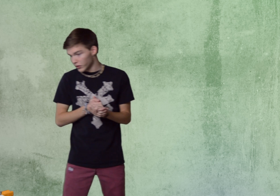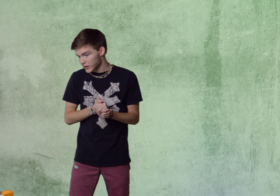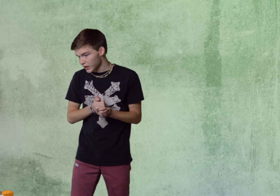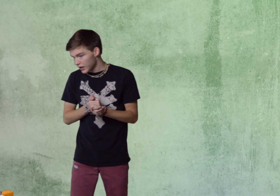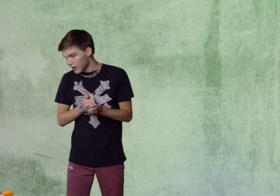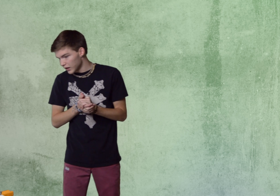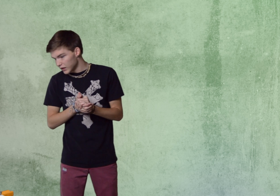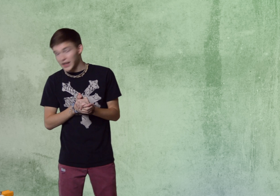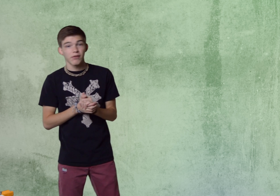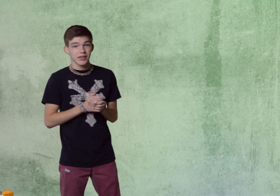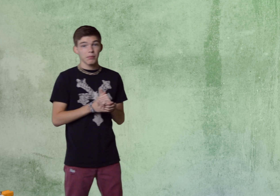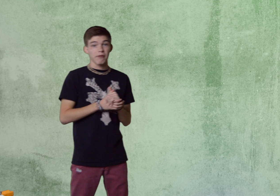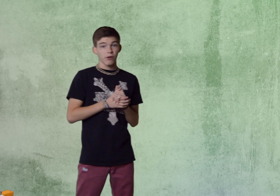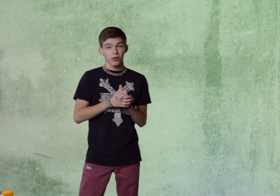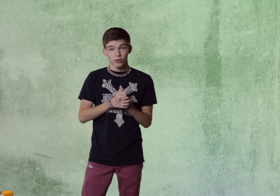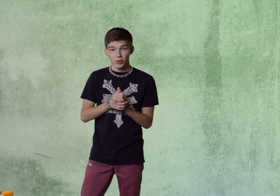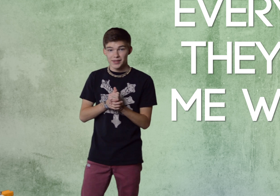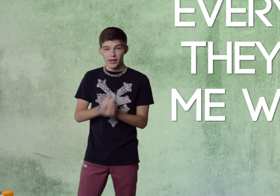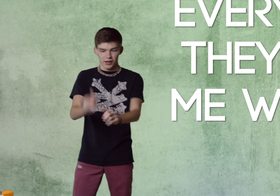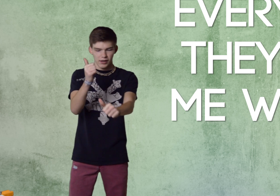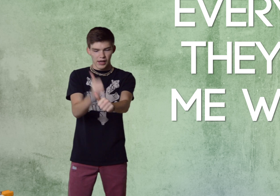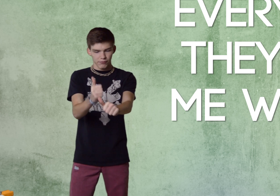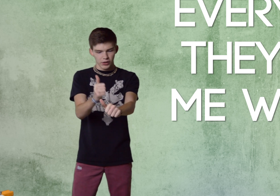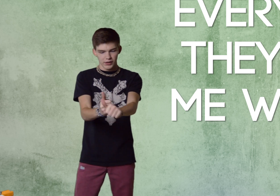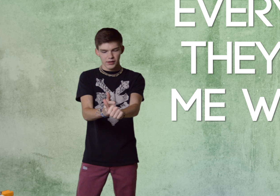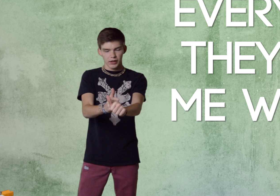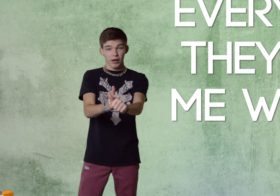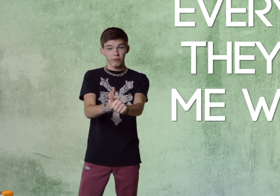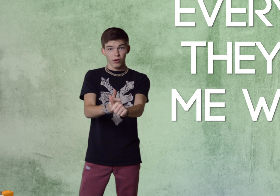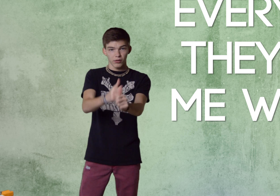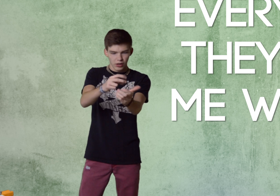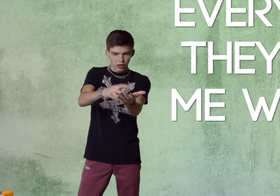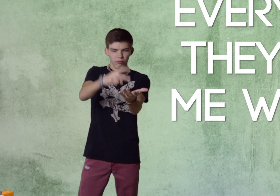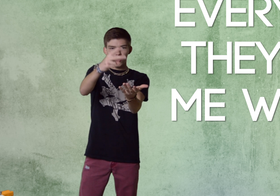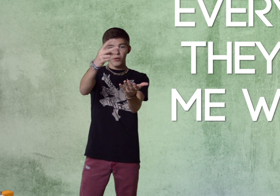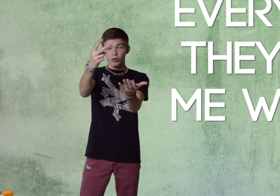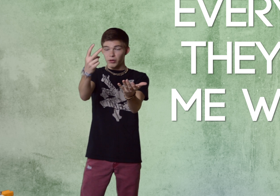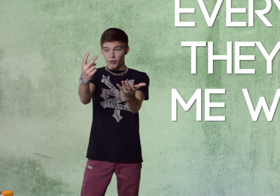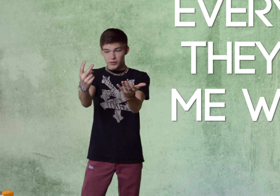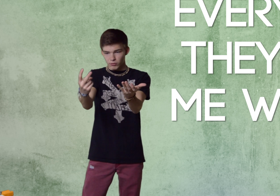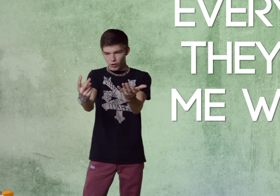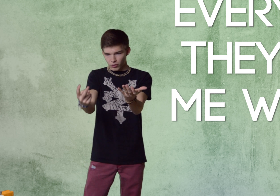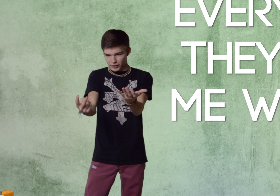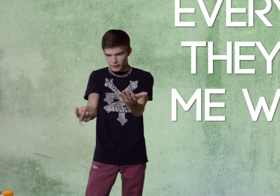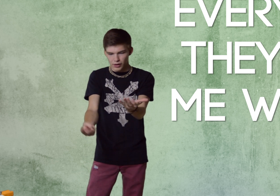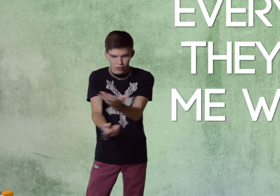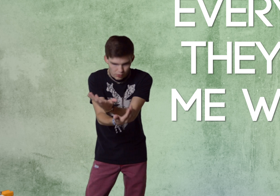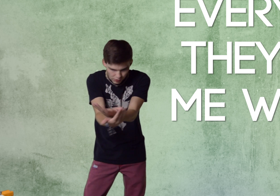verse is every time I fall. We say, every time I fall, fall, there will be those who will call me.